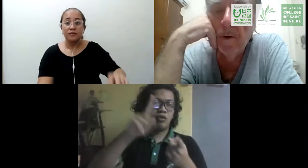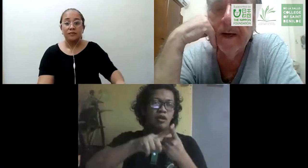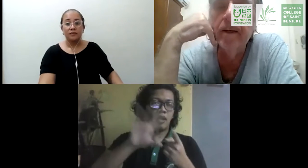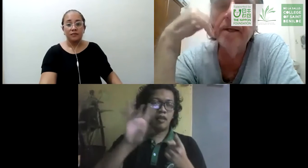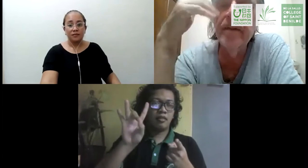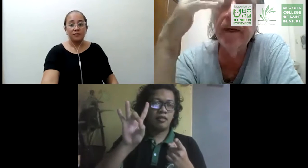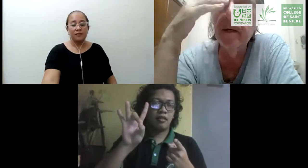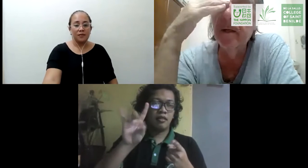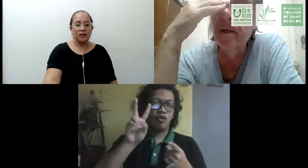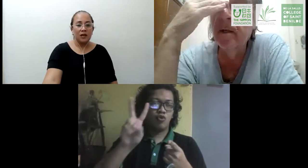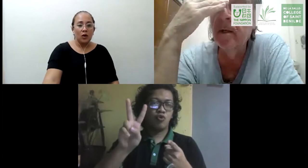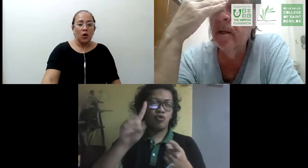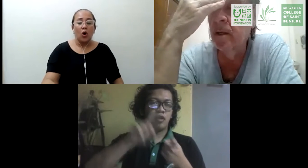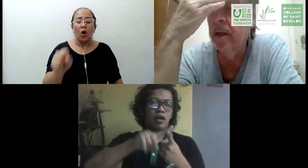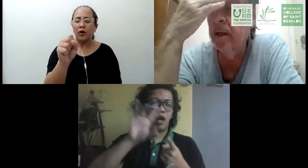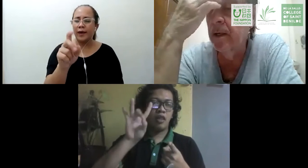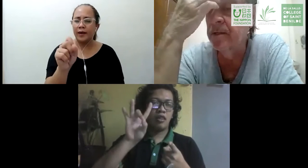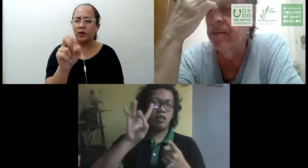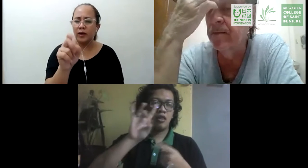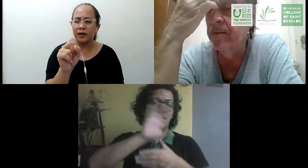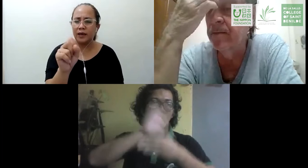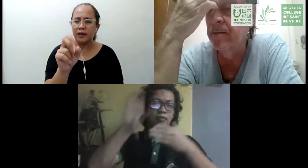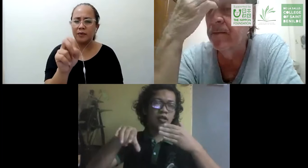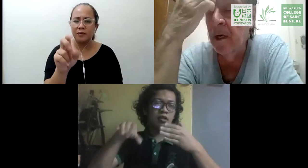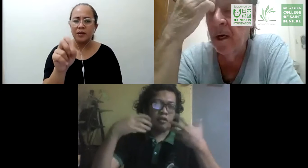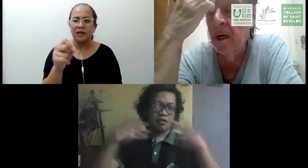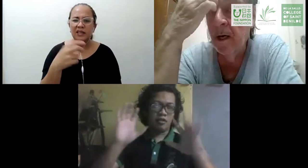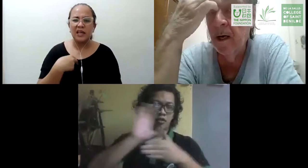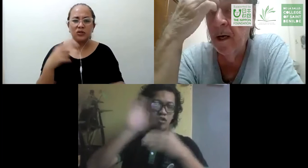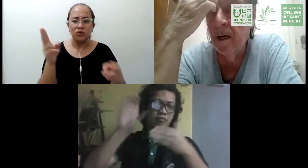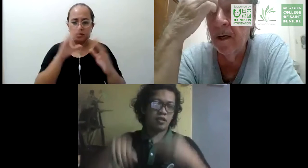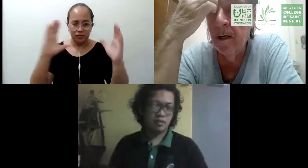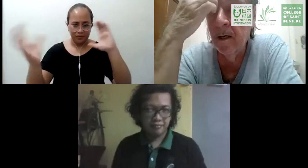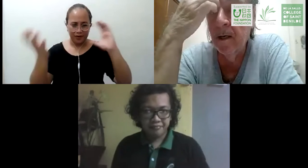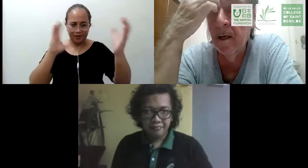All of it. Okay, from 2 let's to 8. let's make a quick comparison.